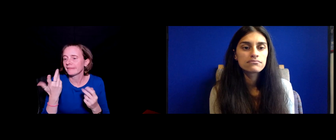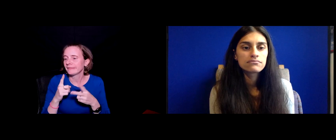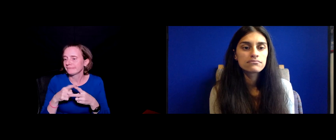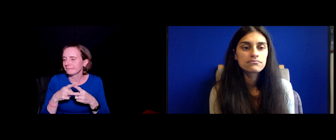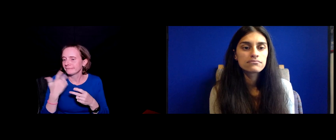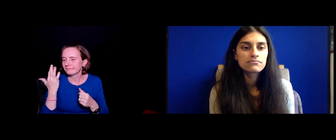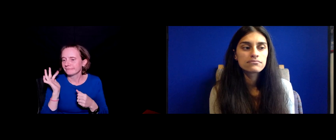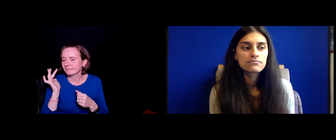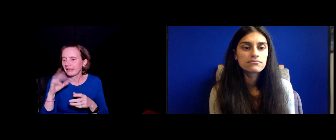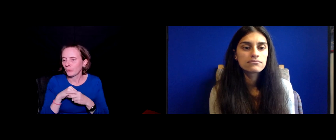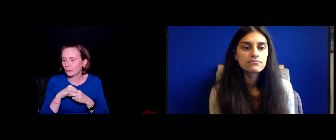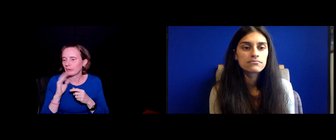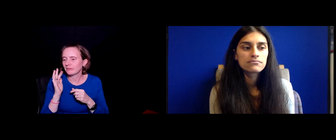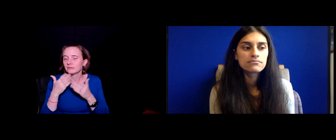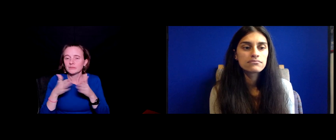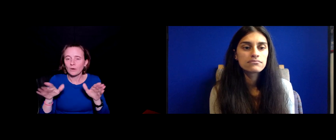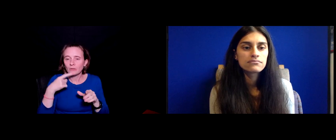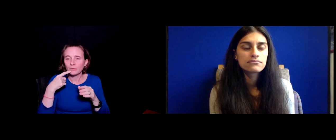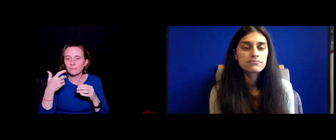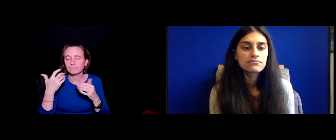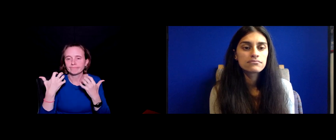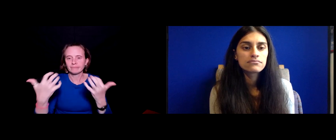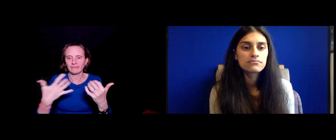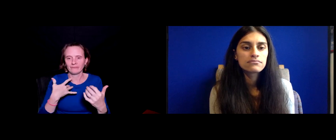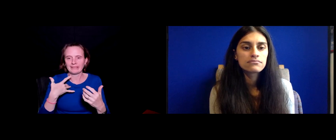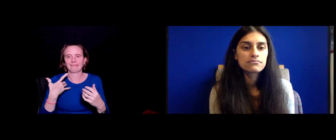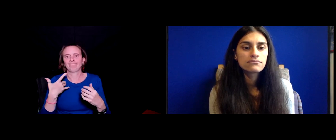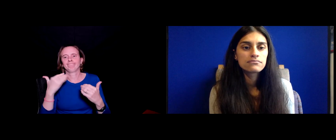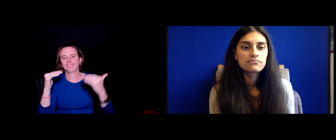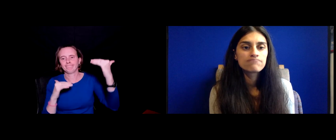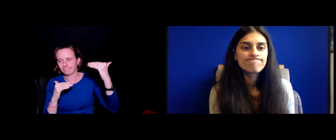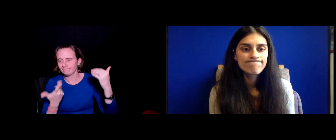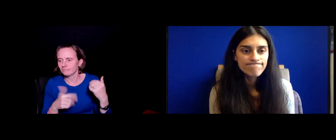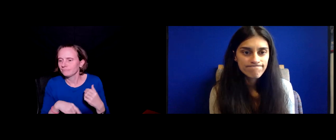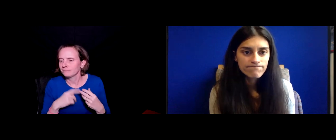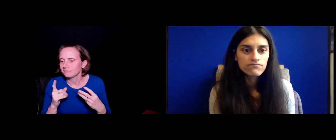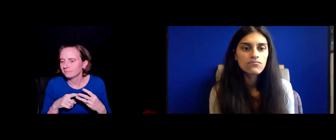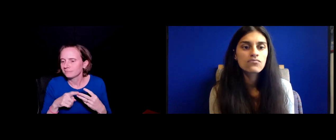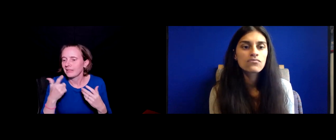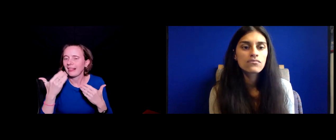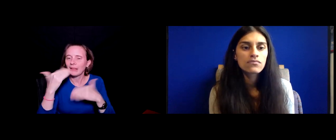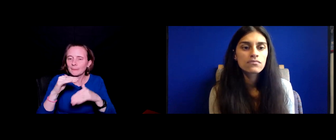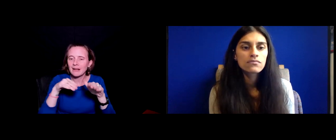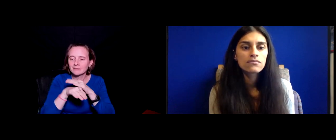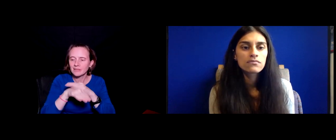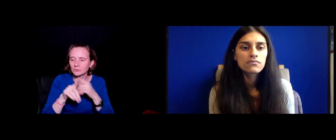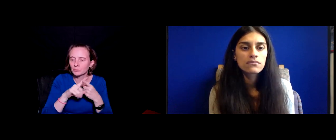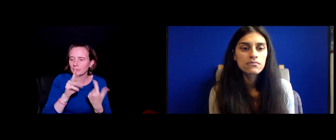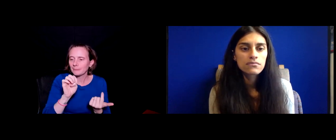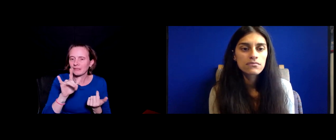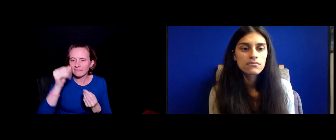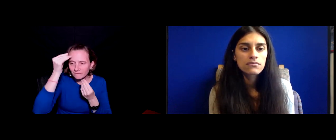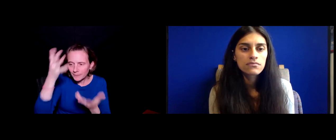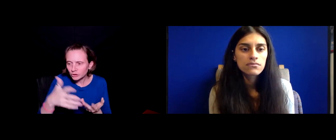face a multitude of barriers and stereotypes when choosing to report. Some of these barriers include